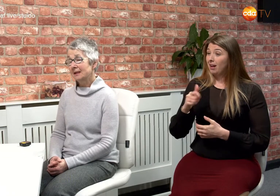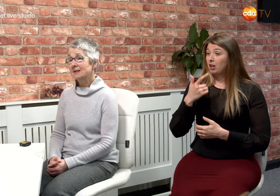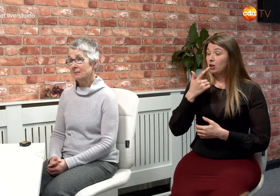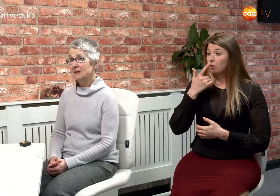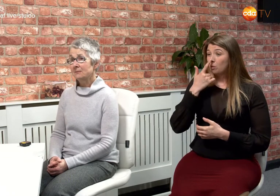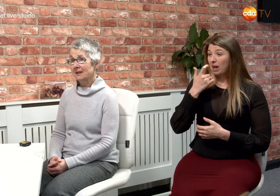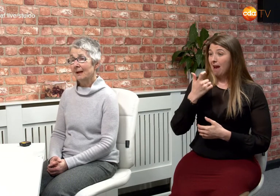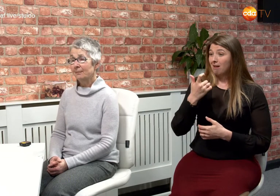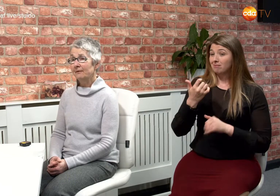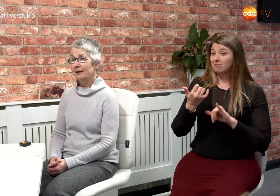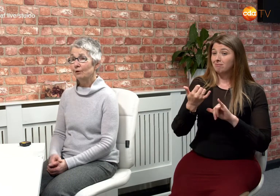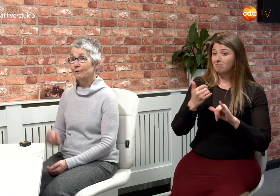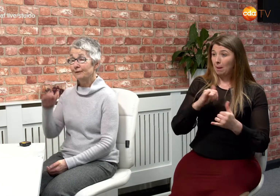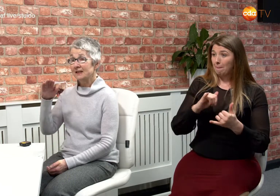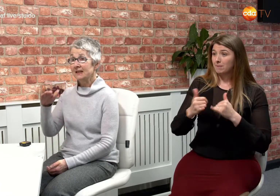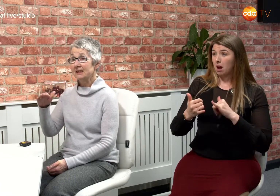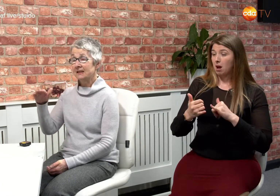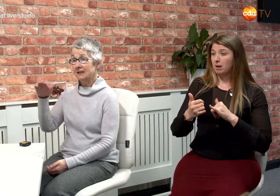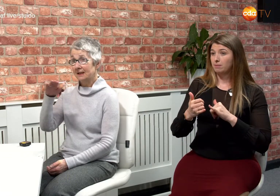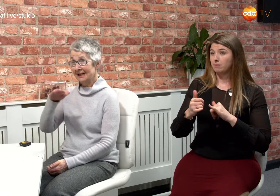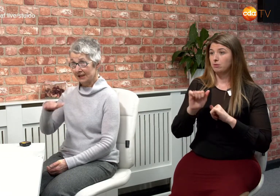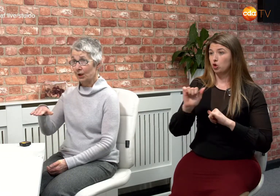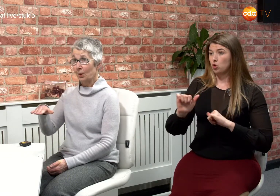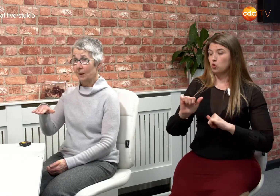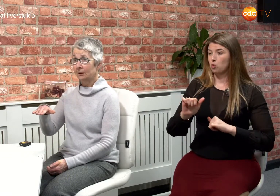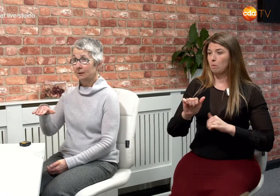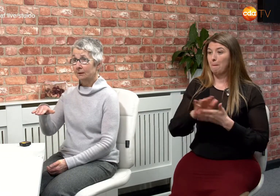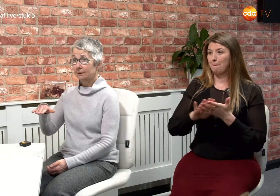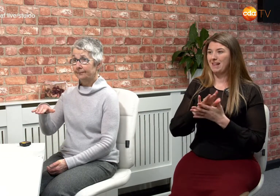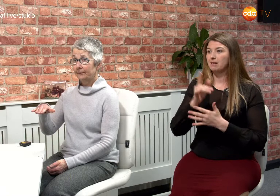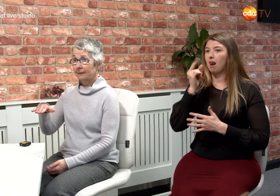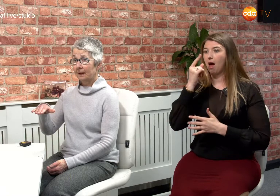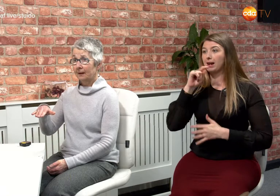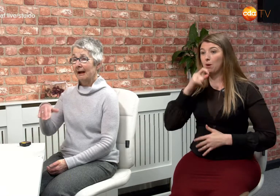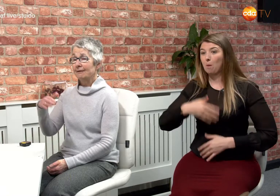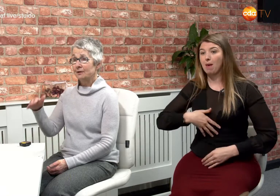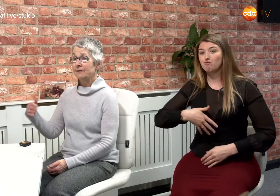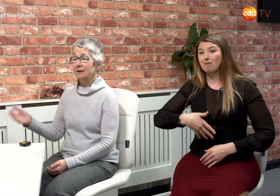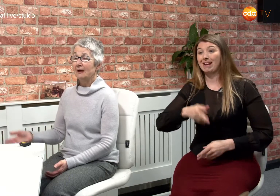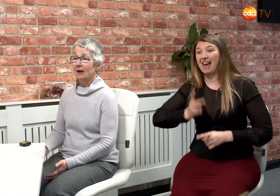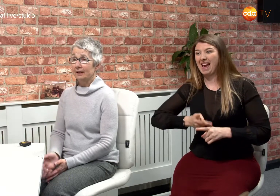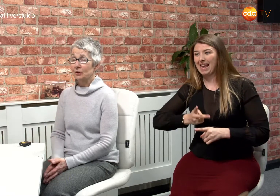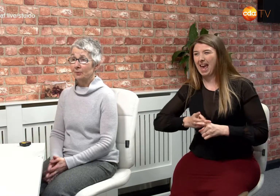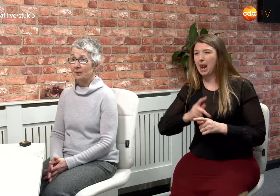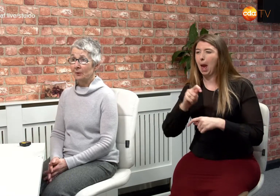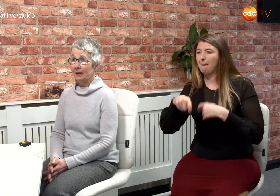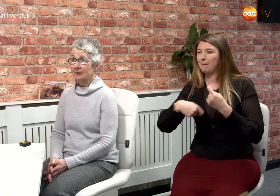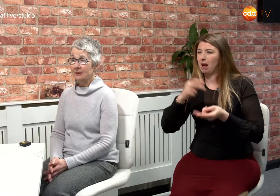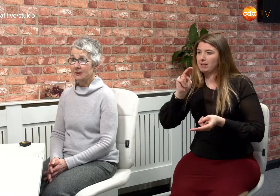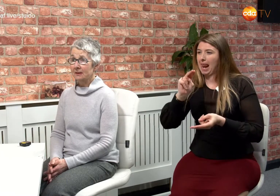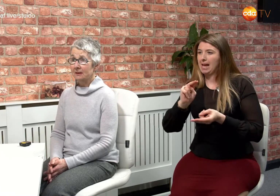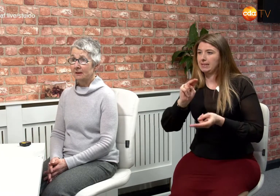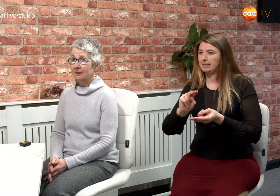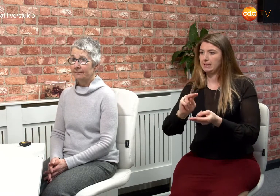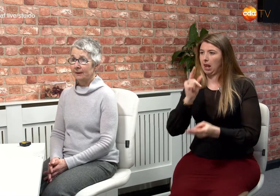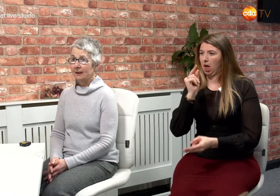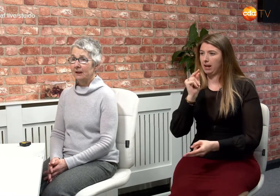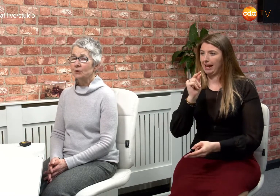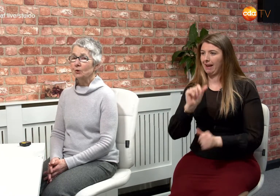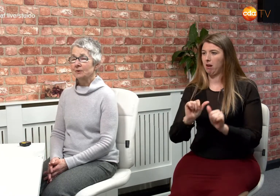sometimes, it can sometimes happen that your fertility is lower after the ectopic